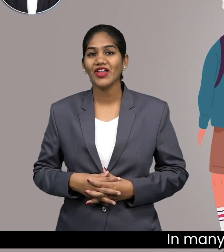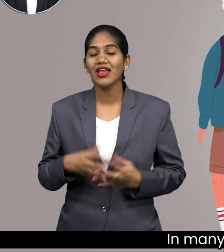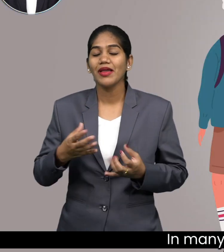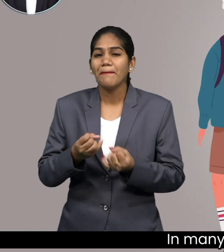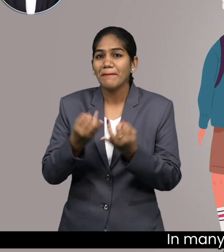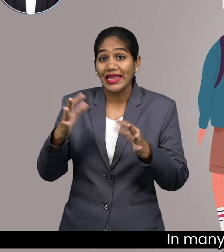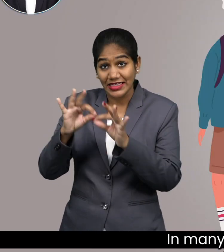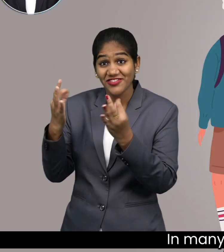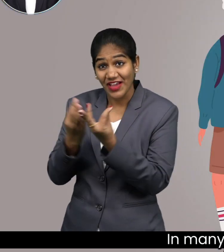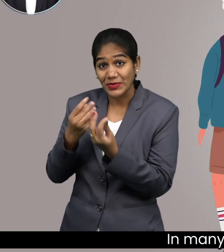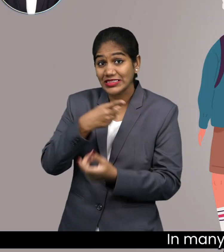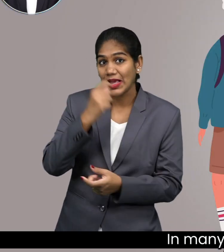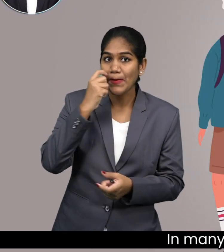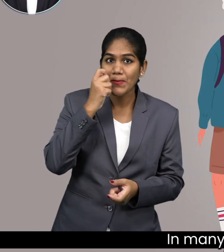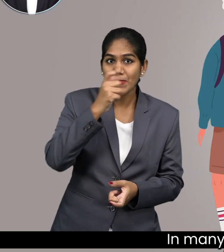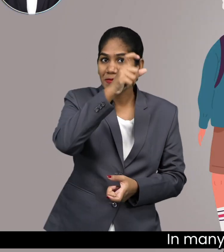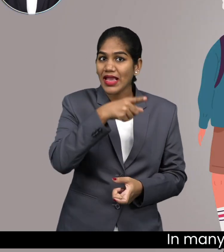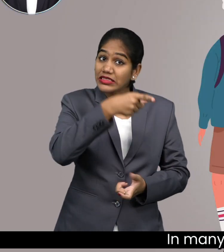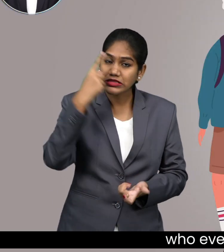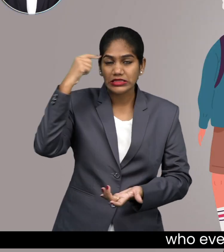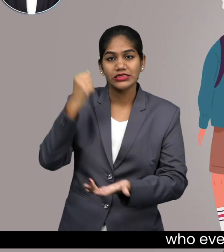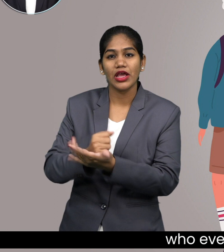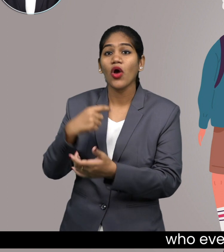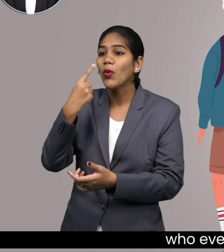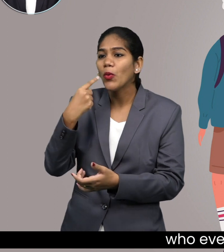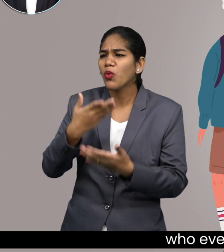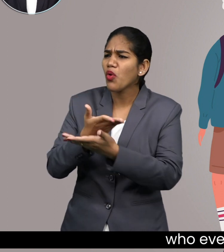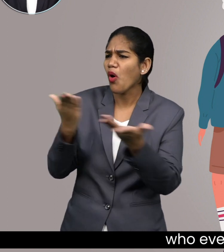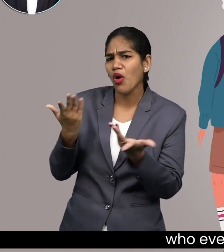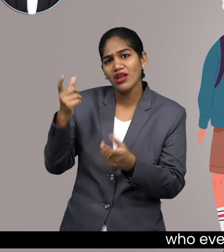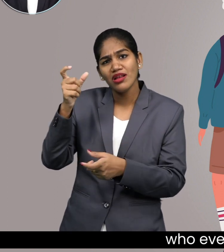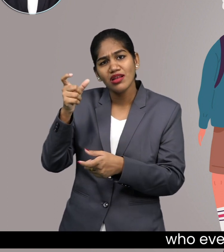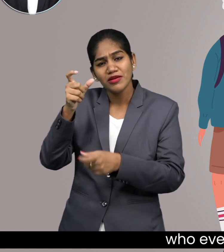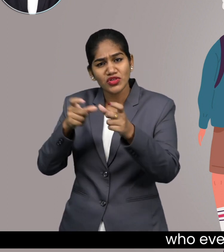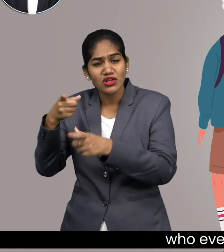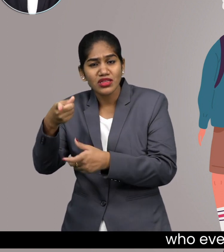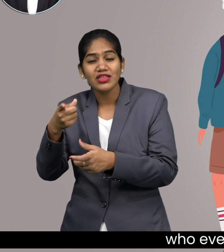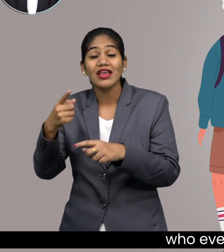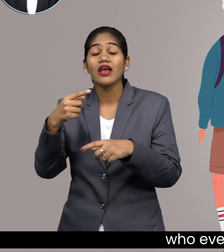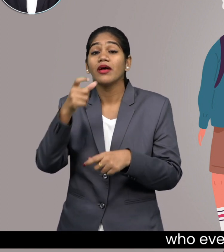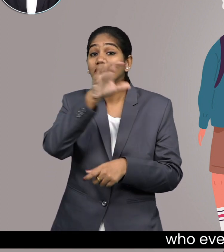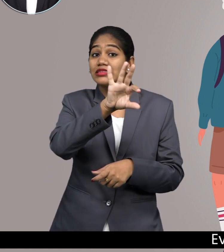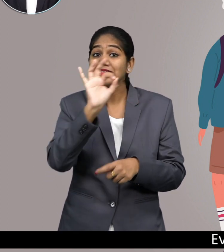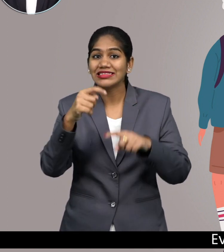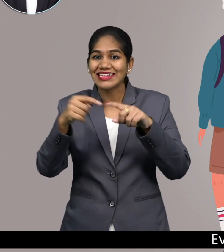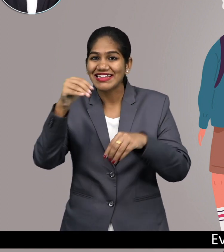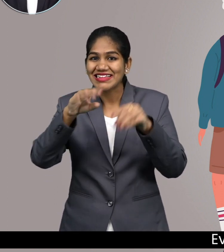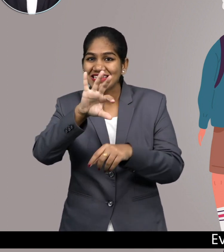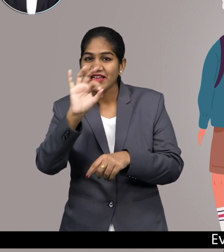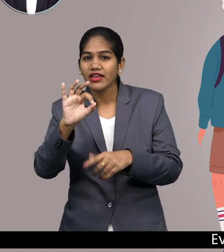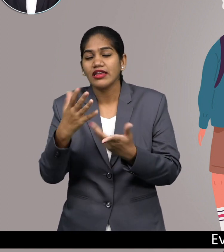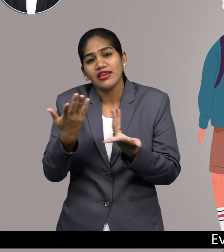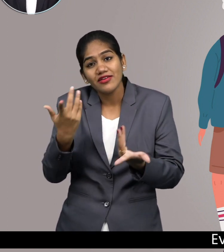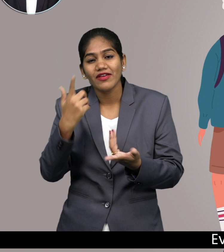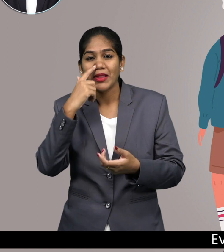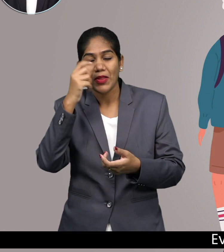In many families, men decide who everyone should vote for, even the women.